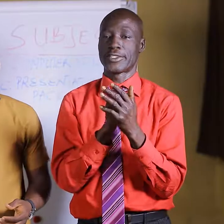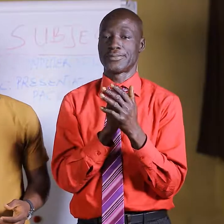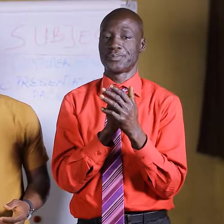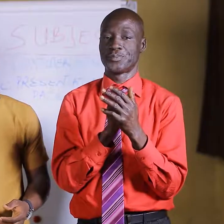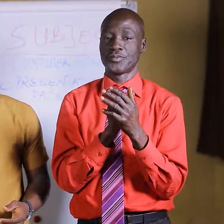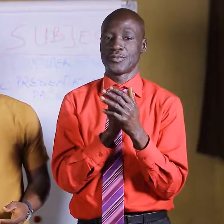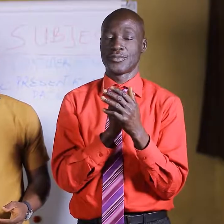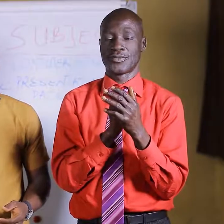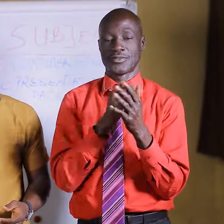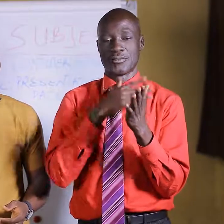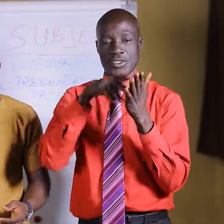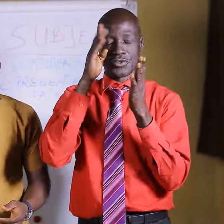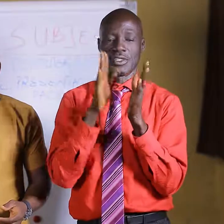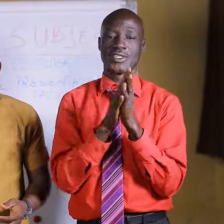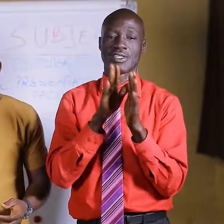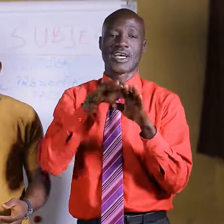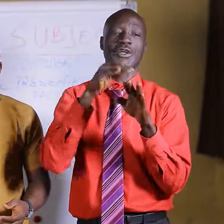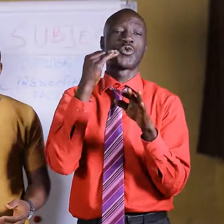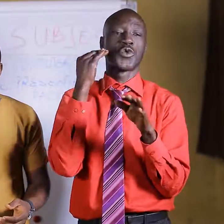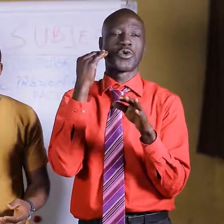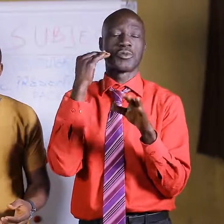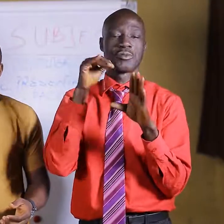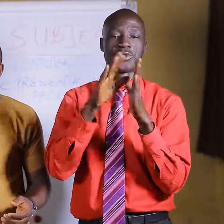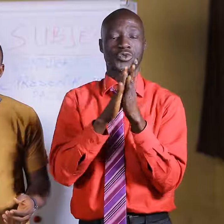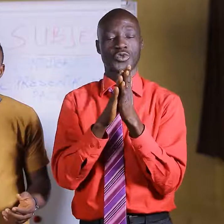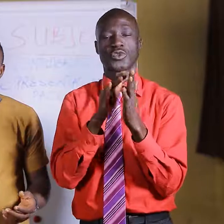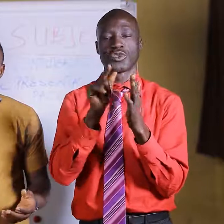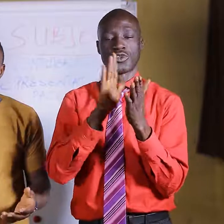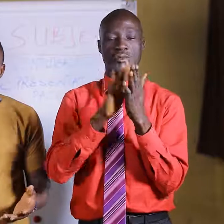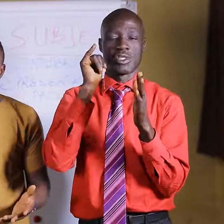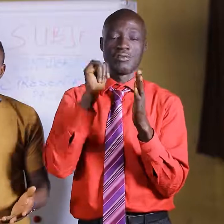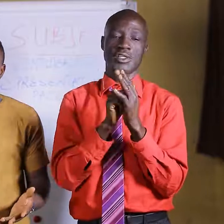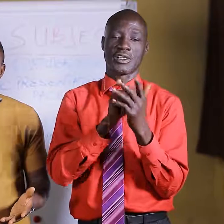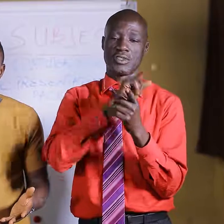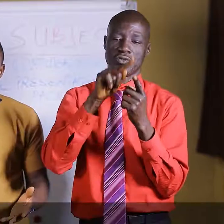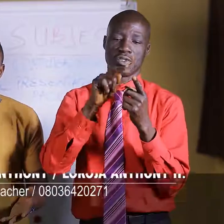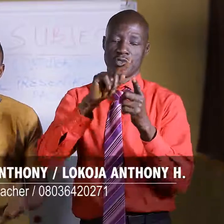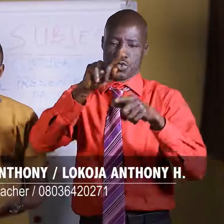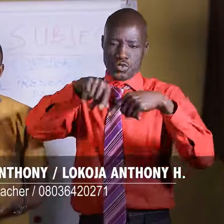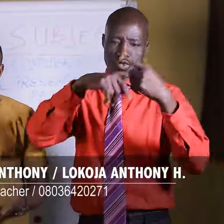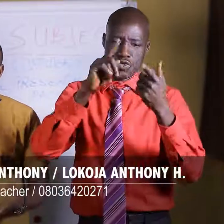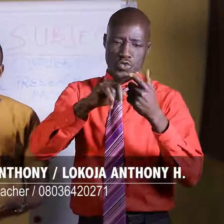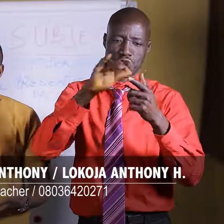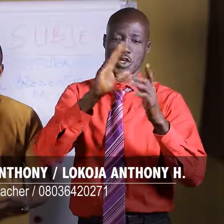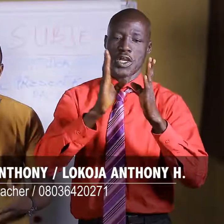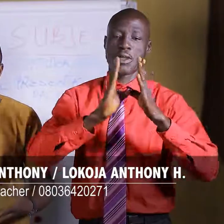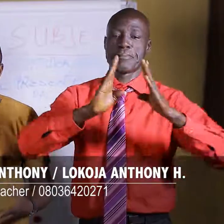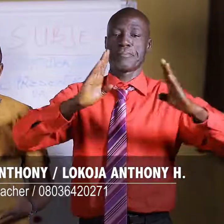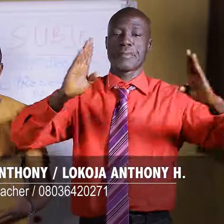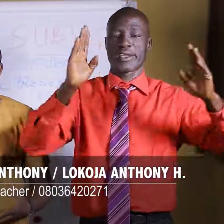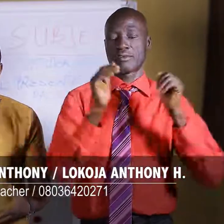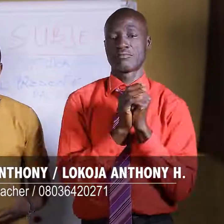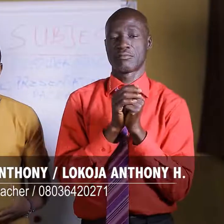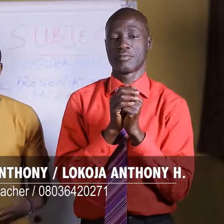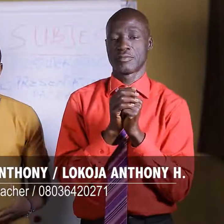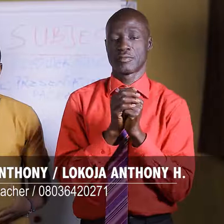So my learners at home, you would believe with me that when you have a large